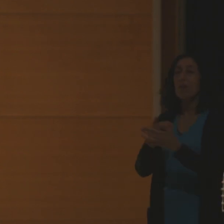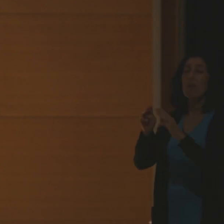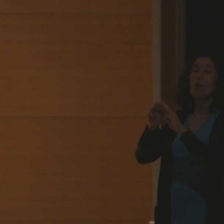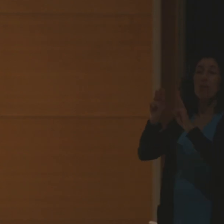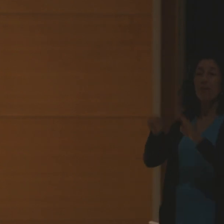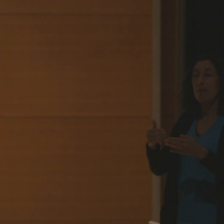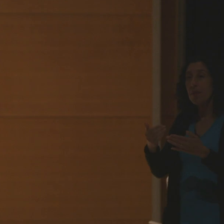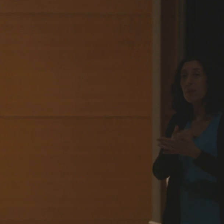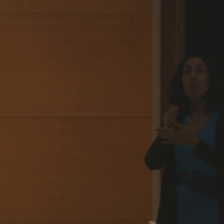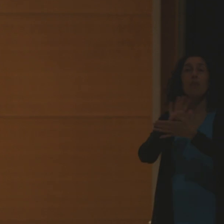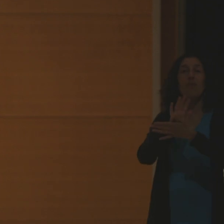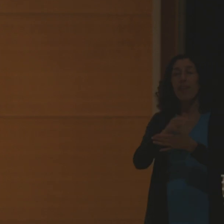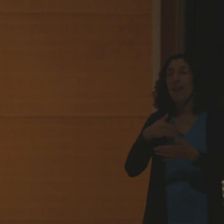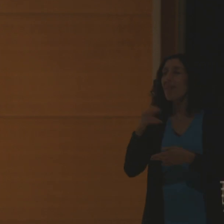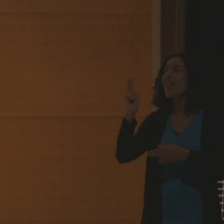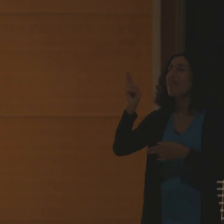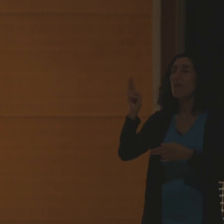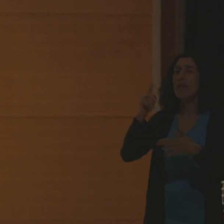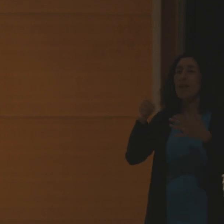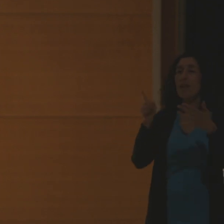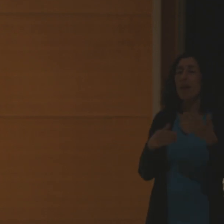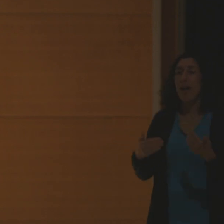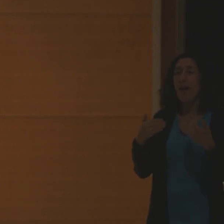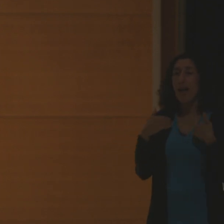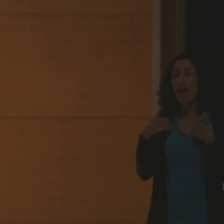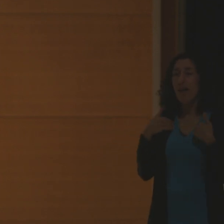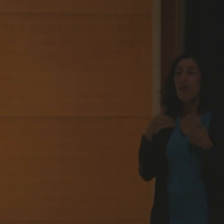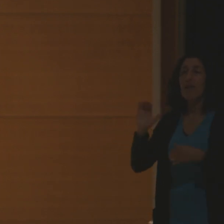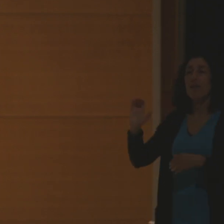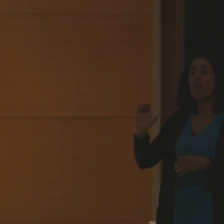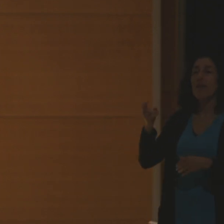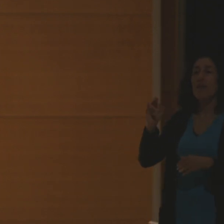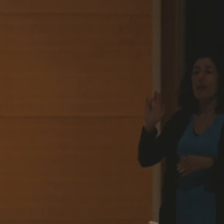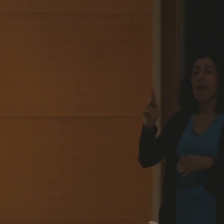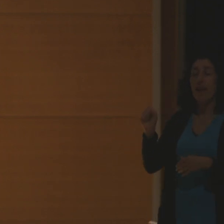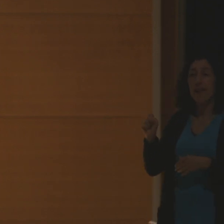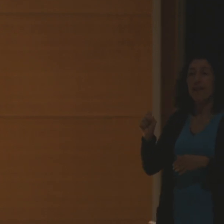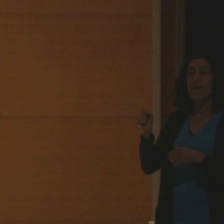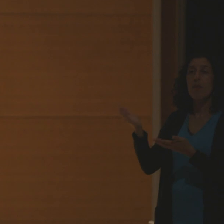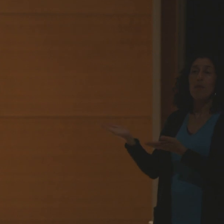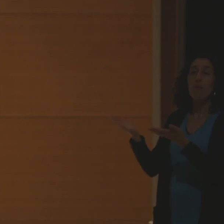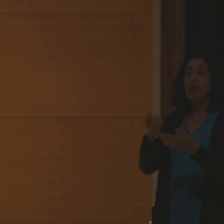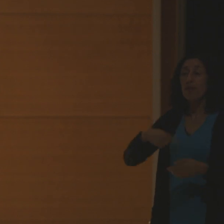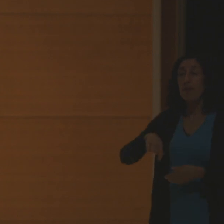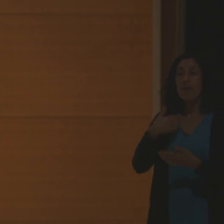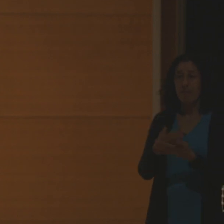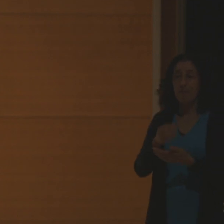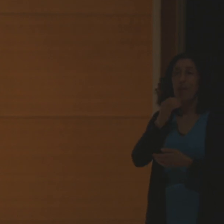there is a movie, there is history. Ms. Hicks brings us home, and home is